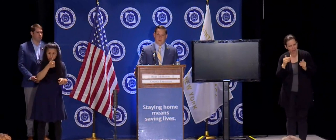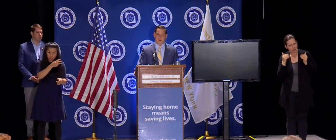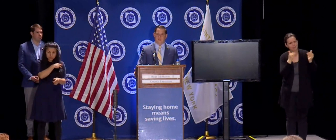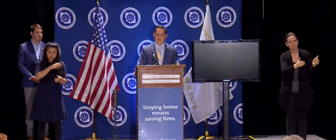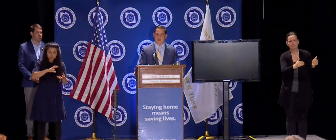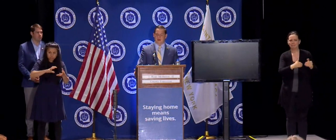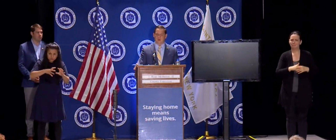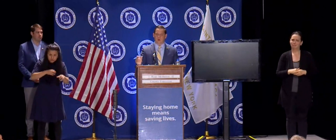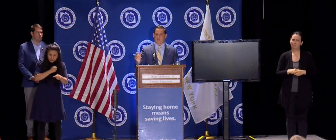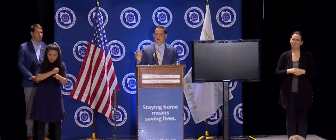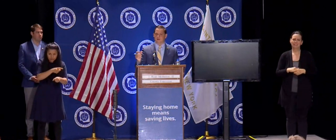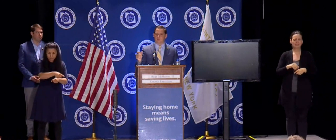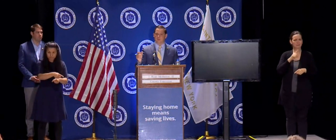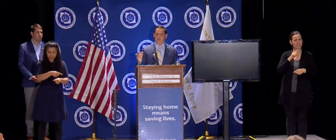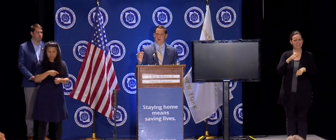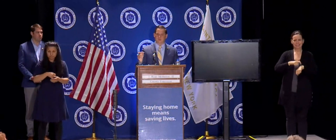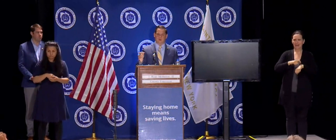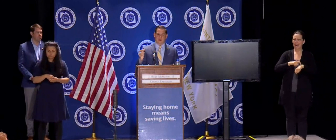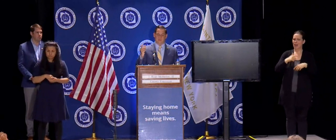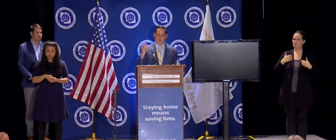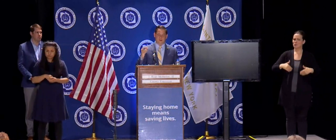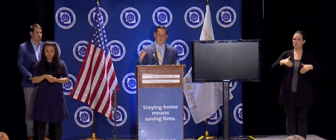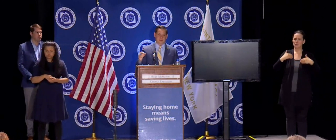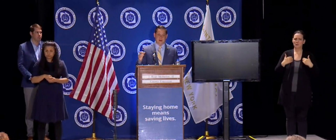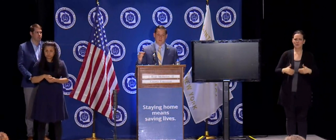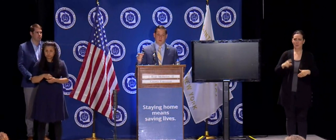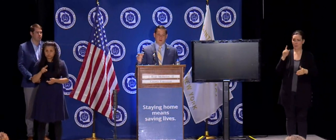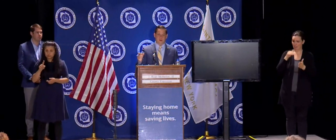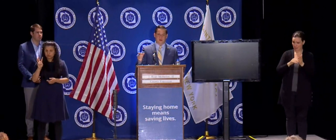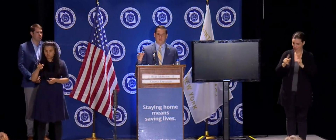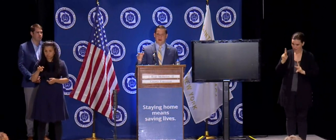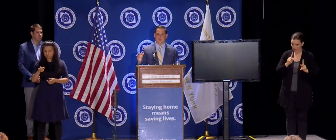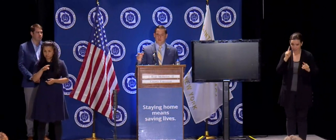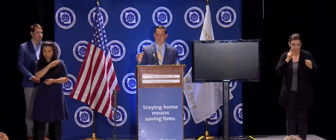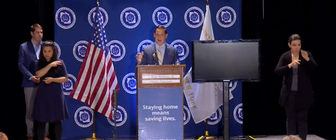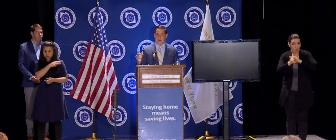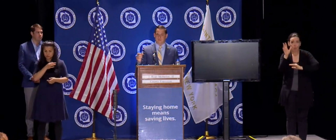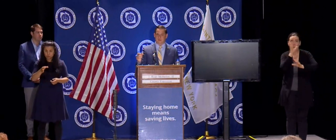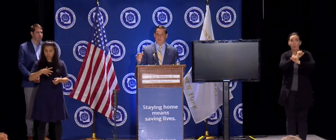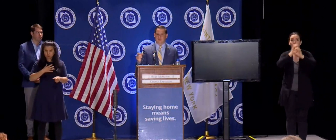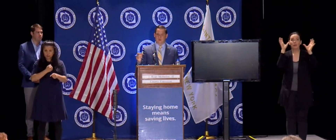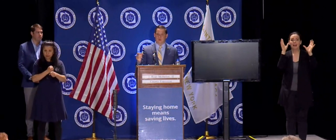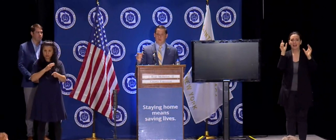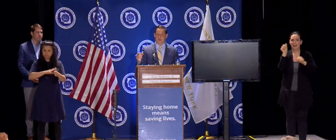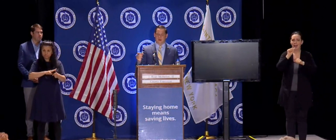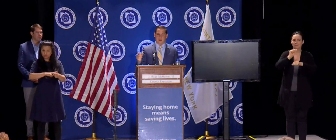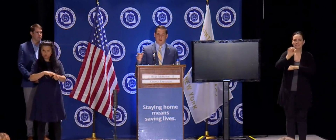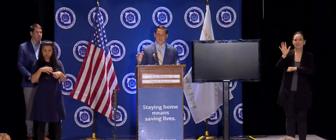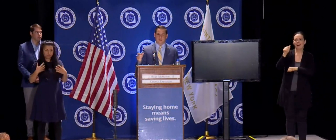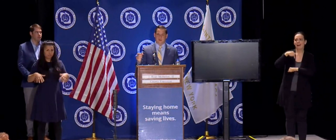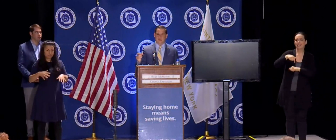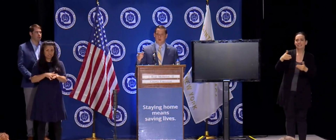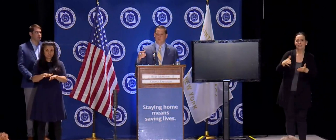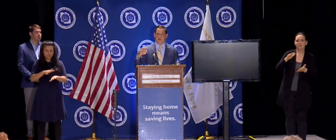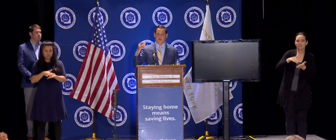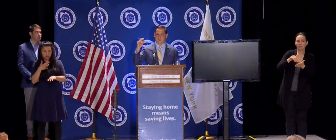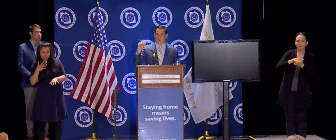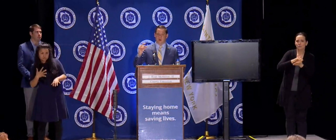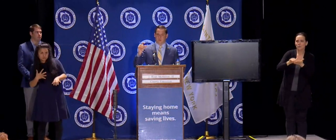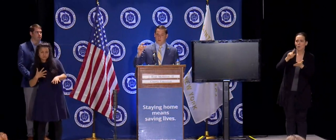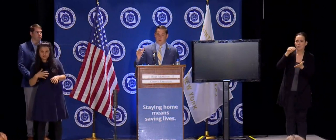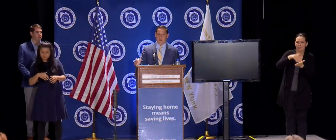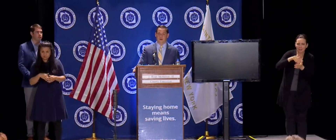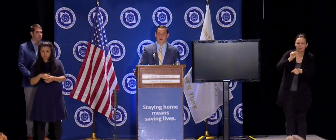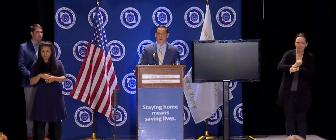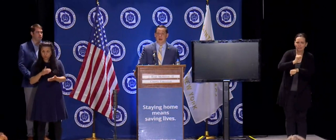important. I don't even know what 1,000 people does. We'll have Rob get us some data, but 1,000 jobs into it, what it does to